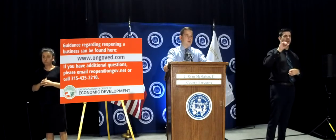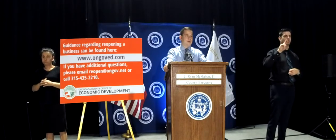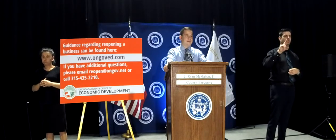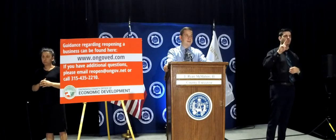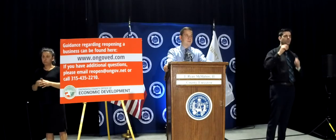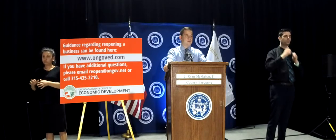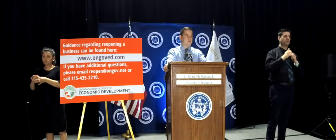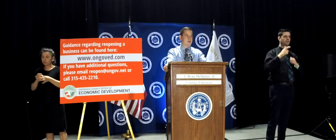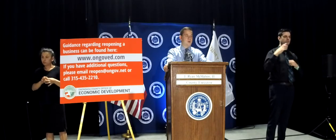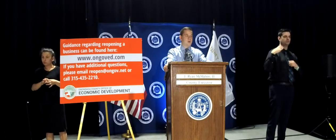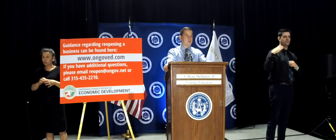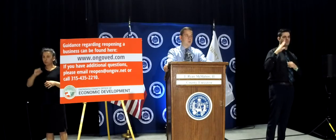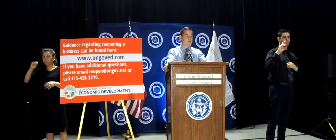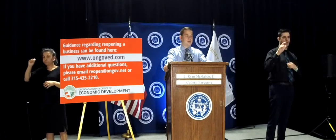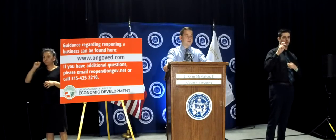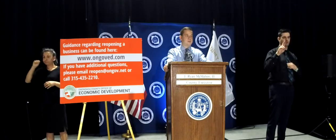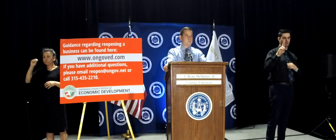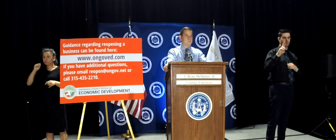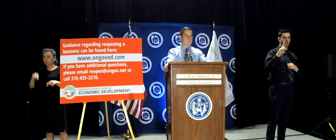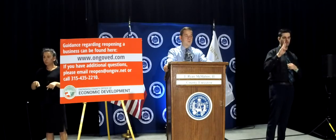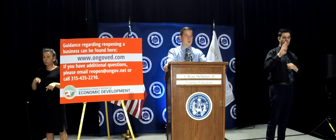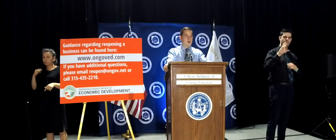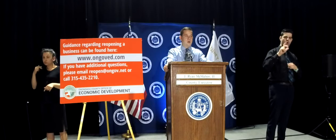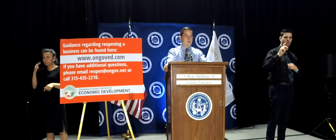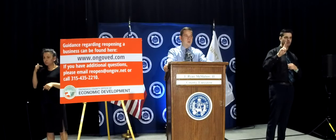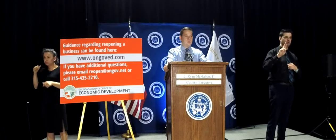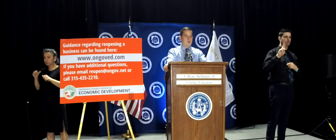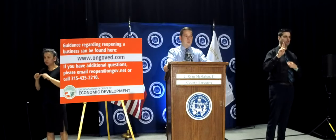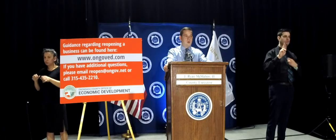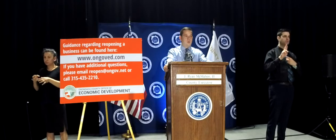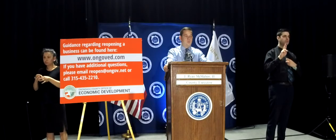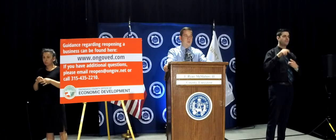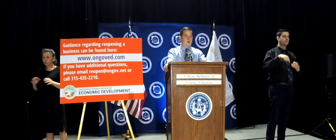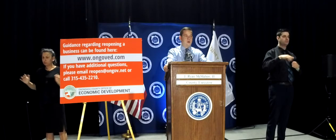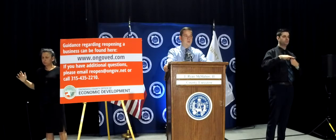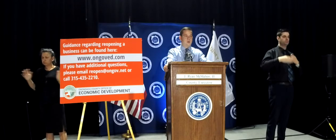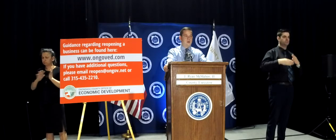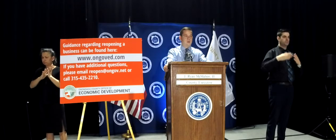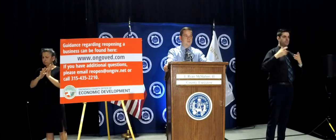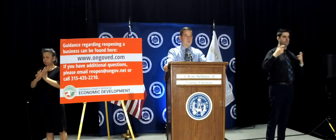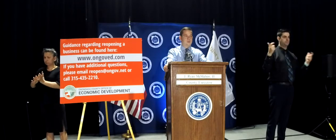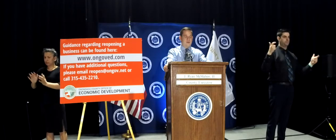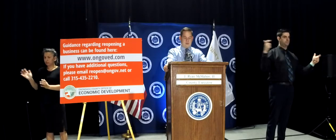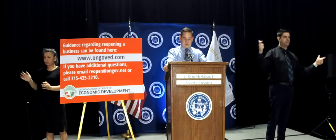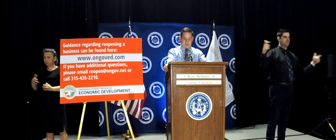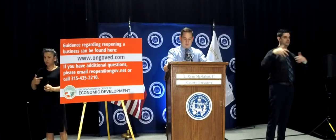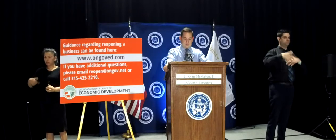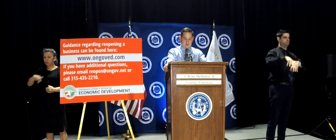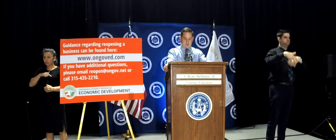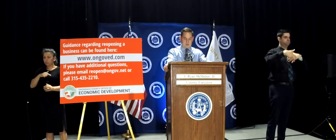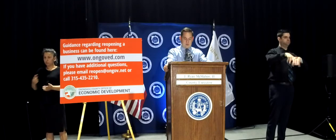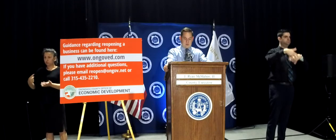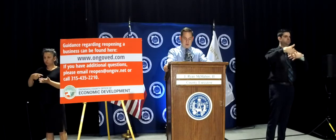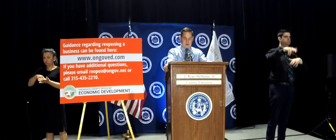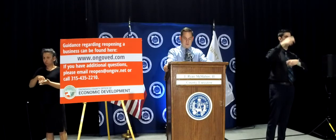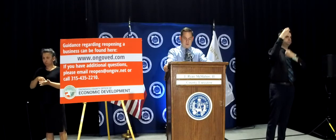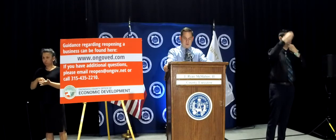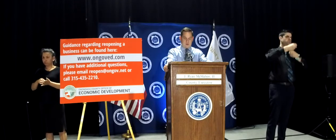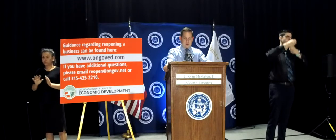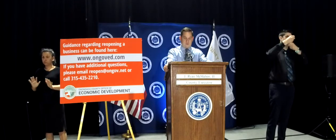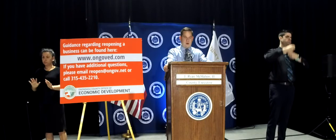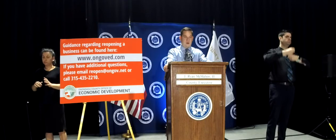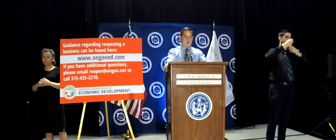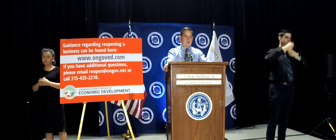for what seem to be very large protests. We're prepared, and certainly we